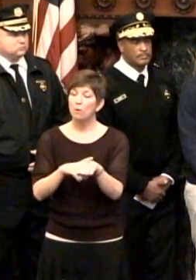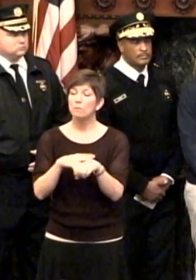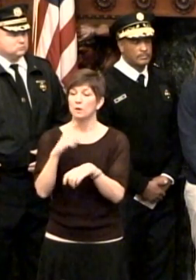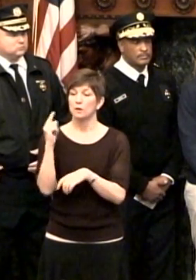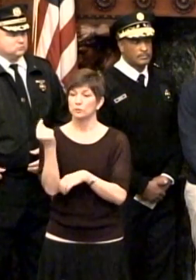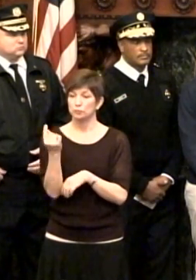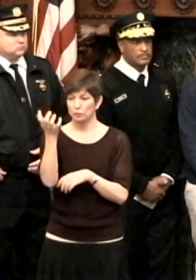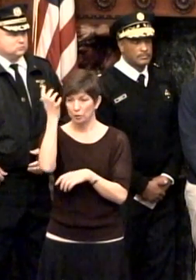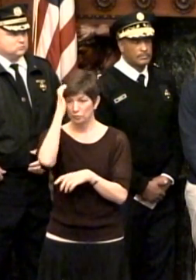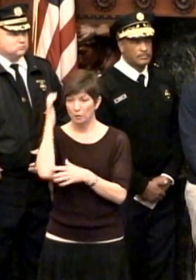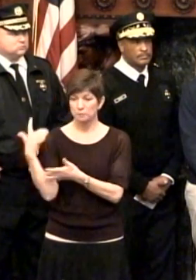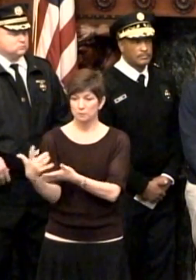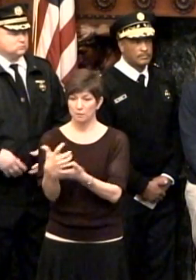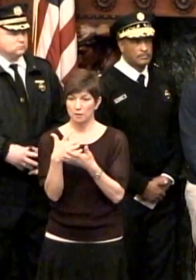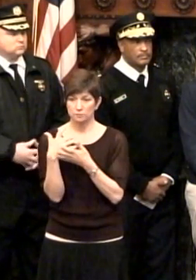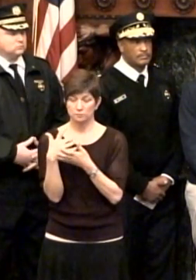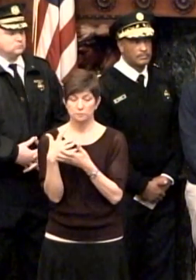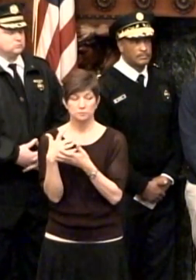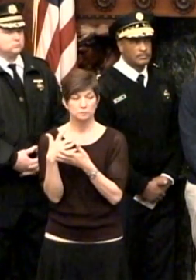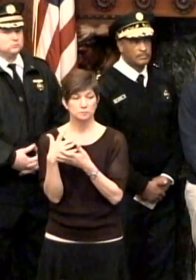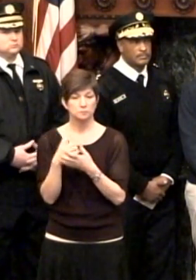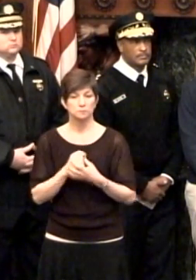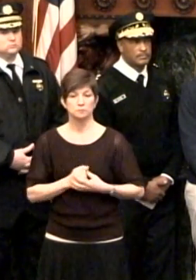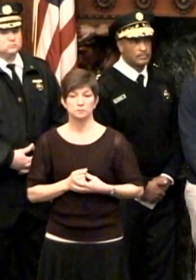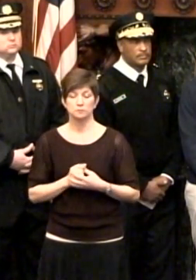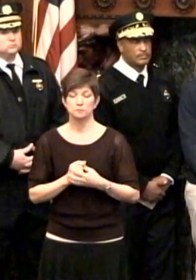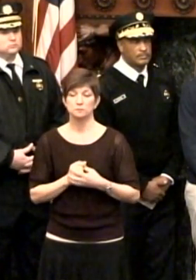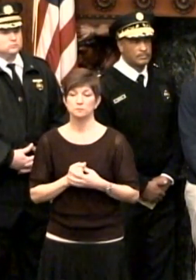Tuesday trash collection,